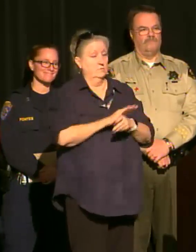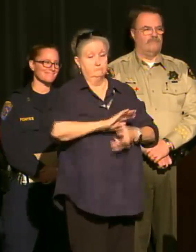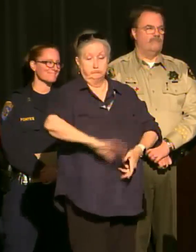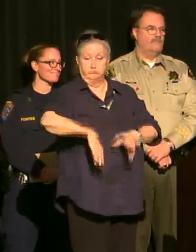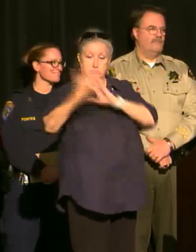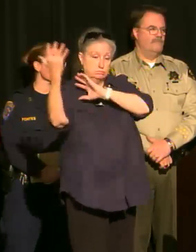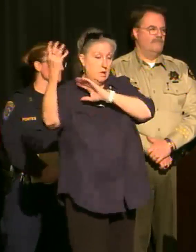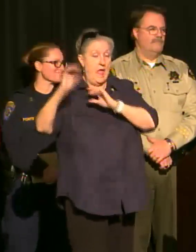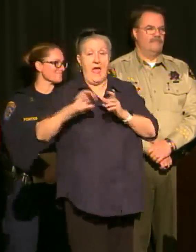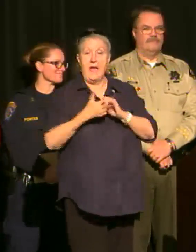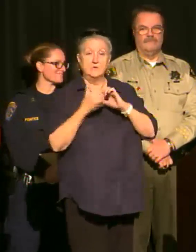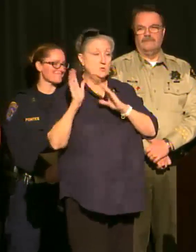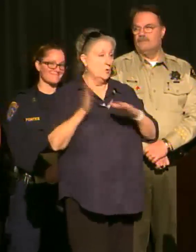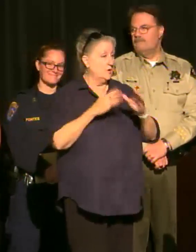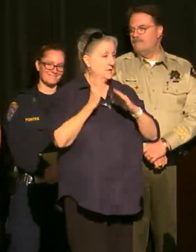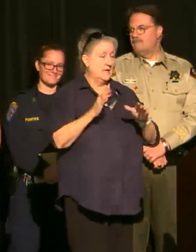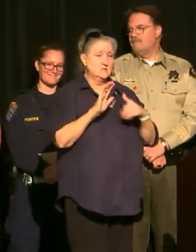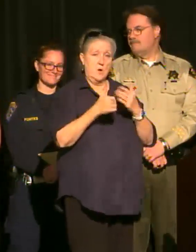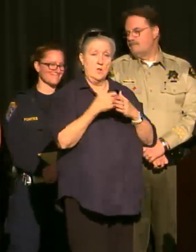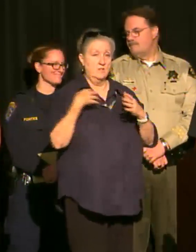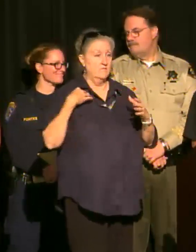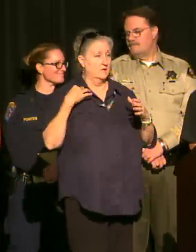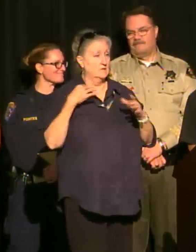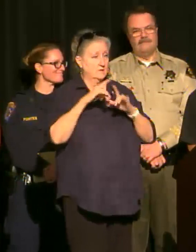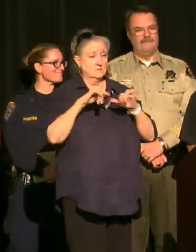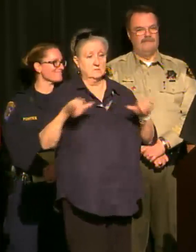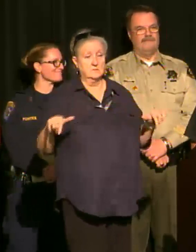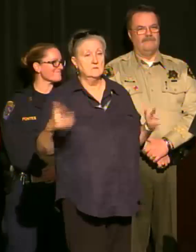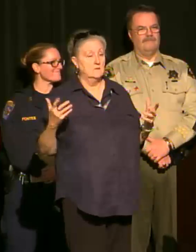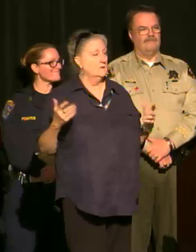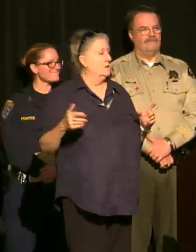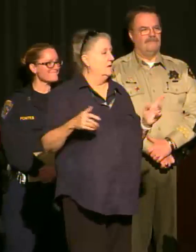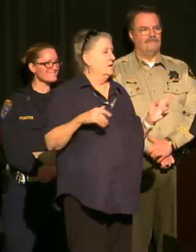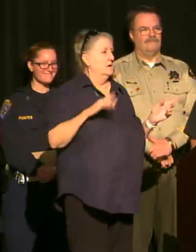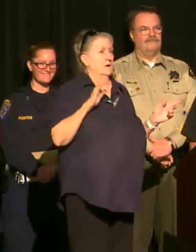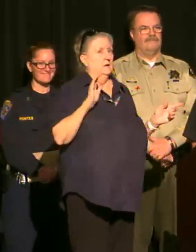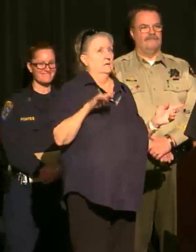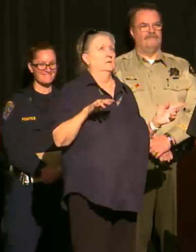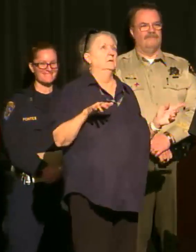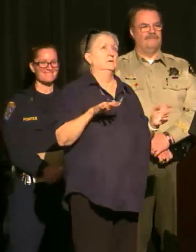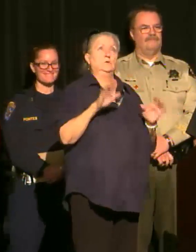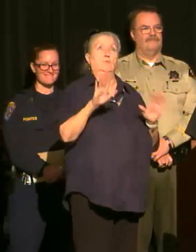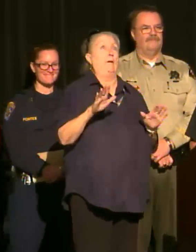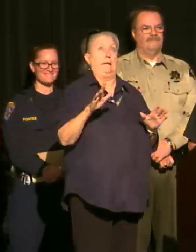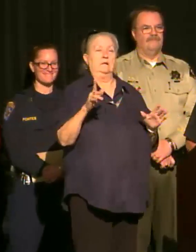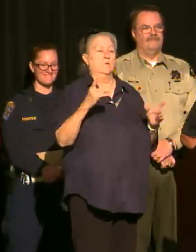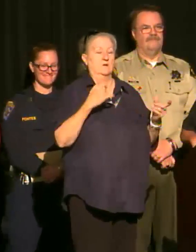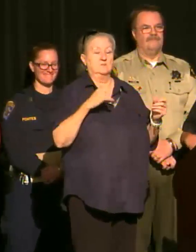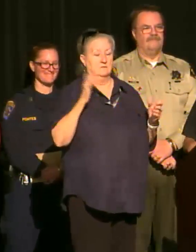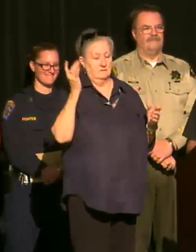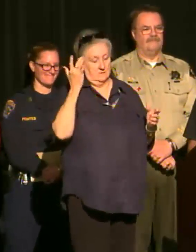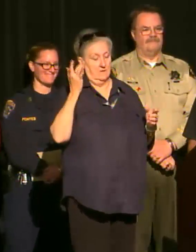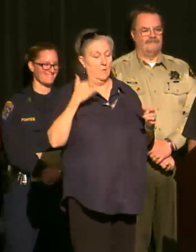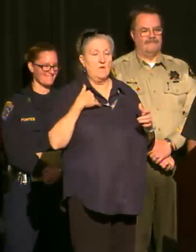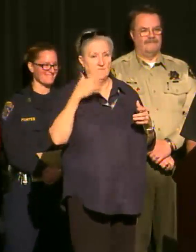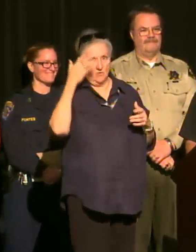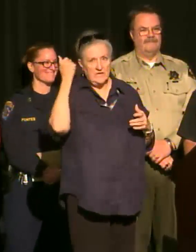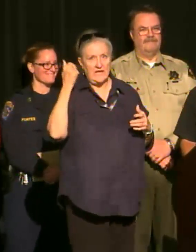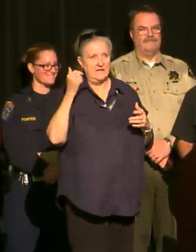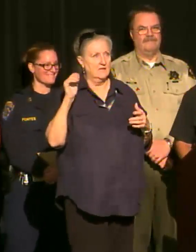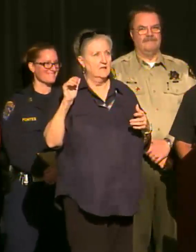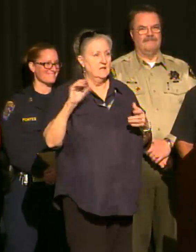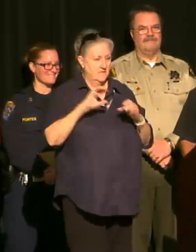you organize so many volunteers and get them to the right places? That is an absolute great question. We often forget